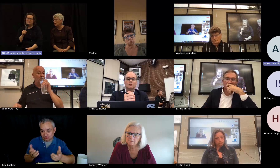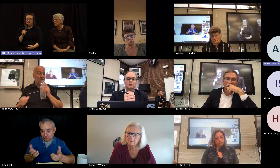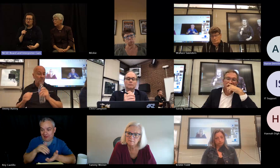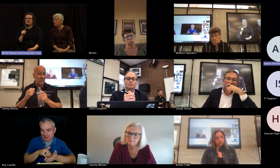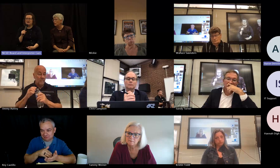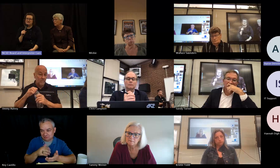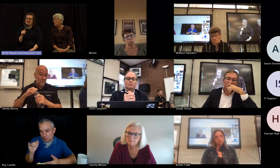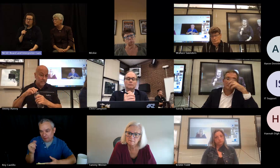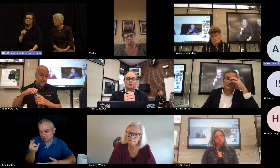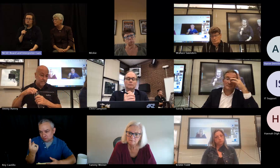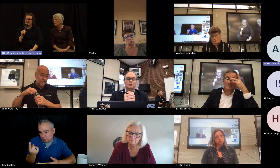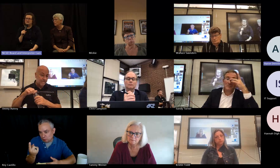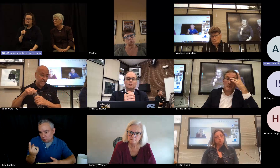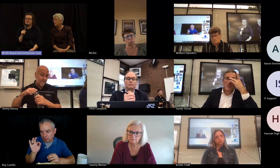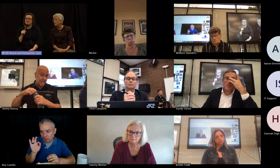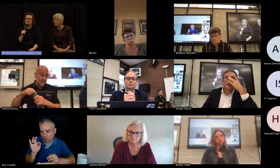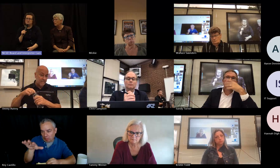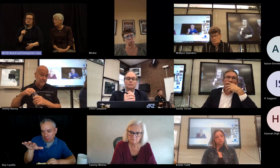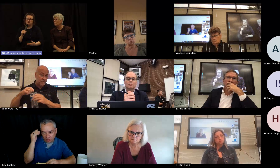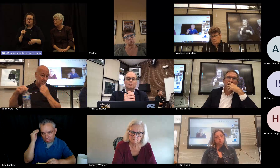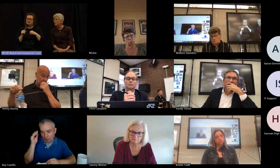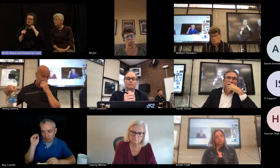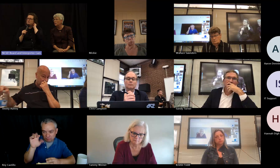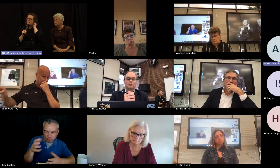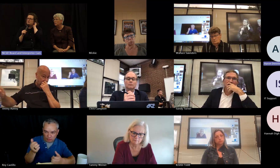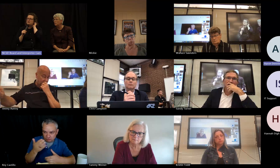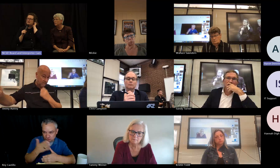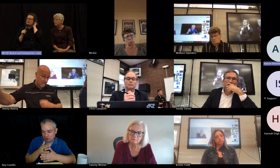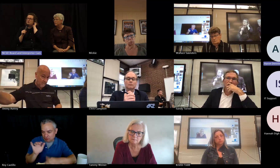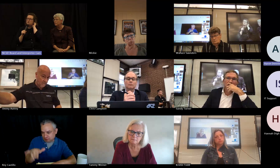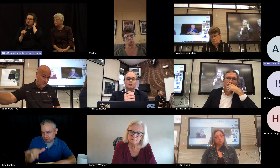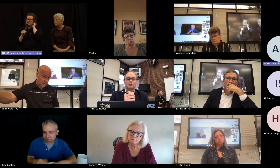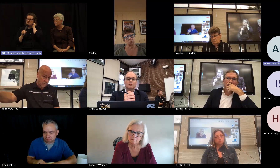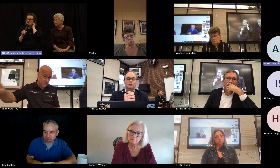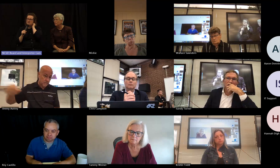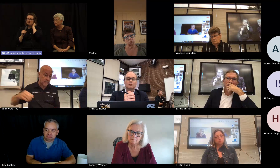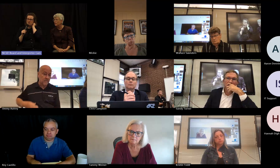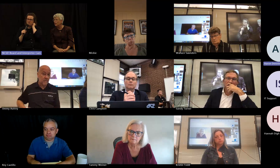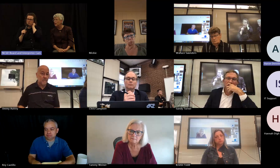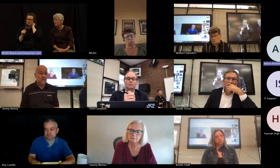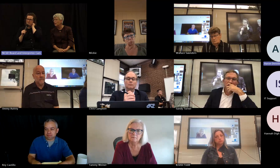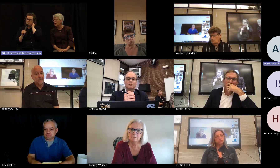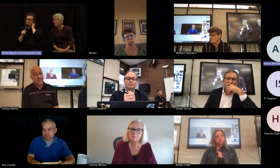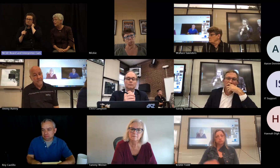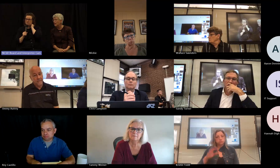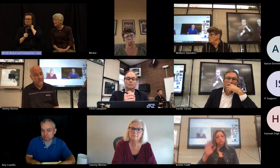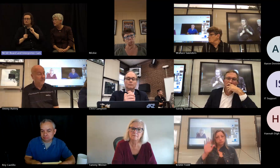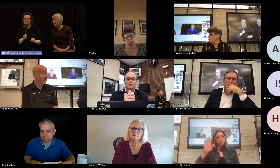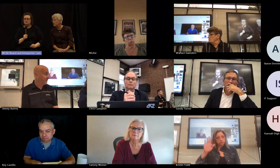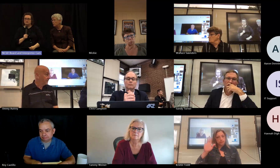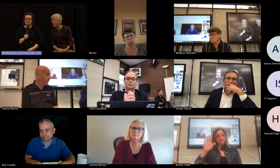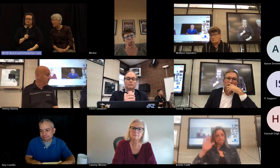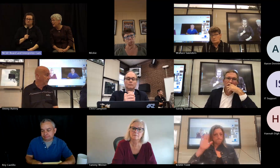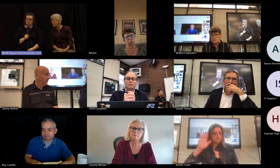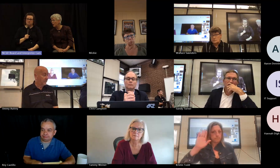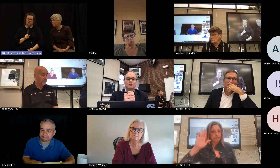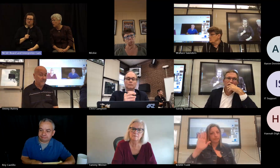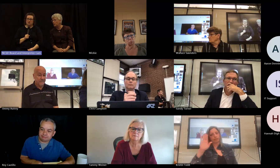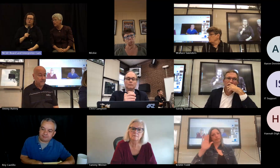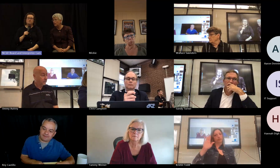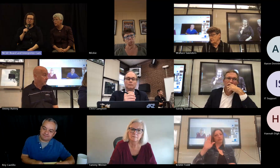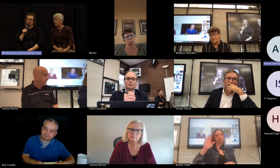something that they're going to have to take the new license, testing and everything to get that new license for that? And they told me they can't be